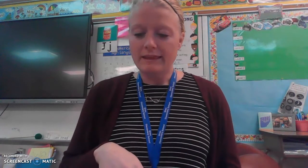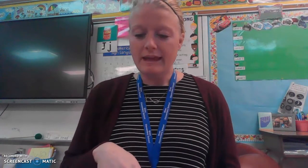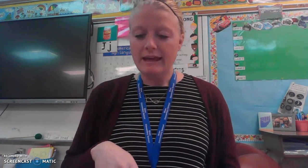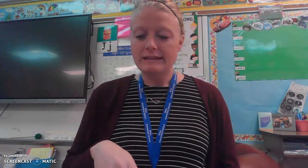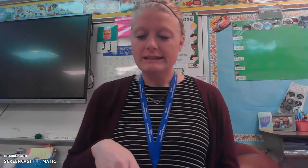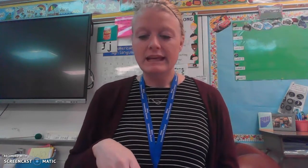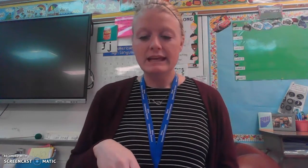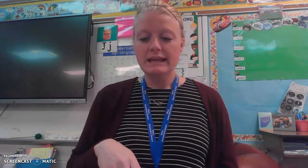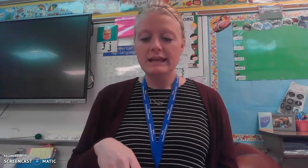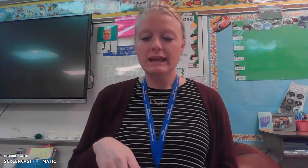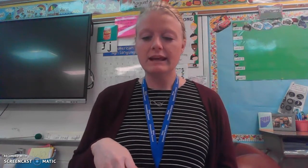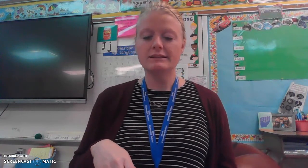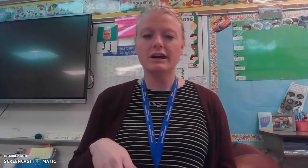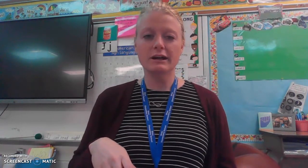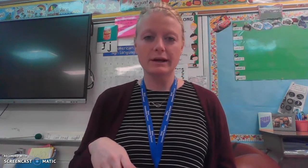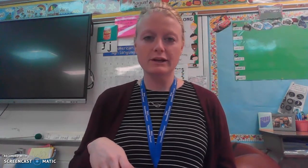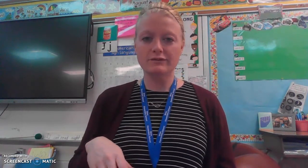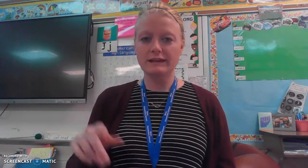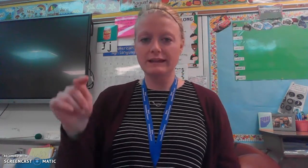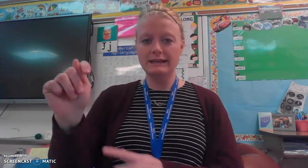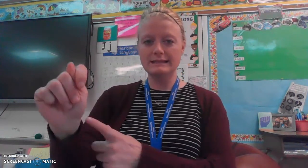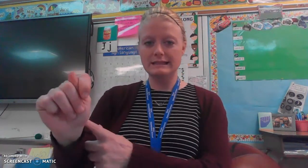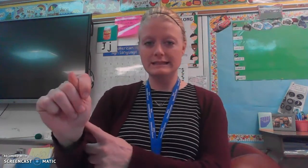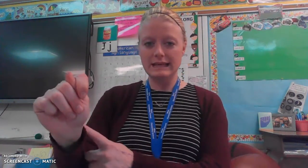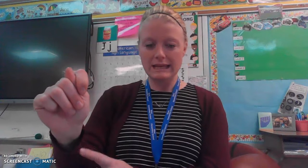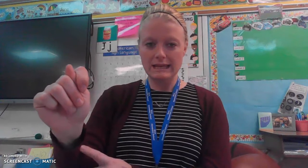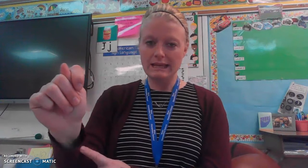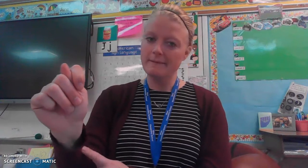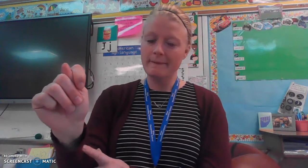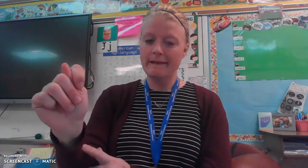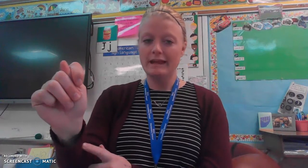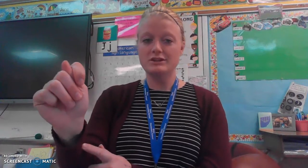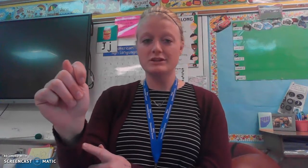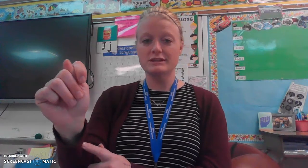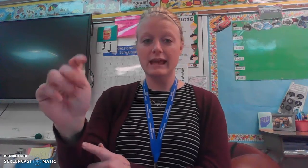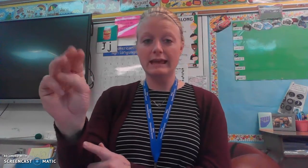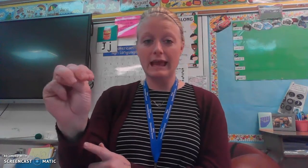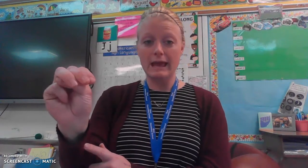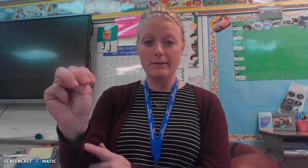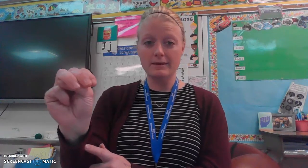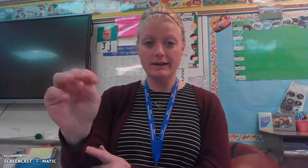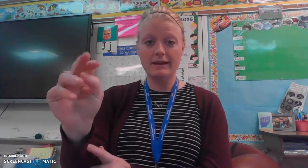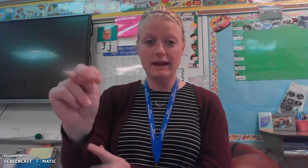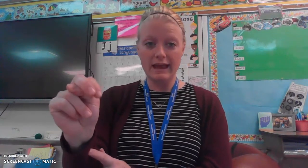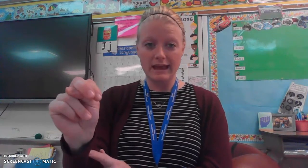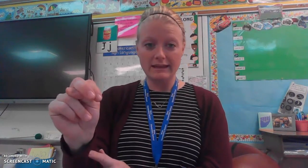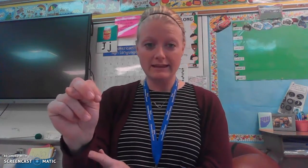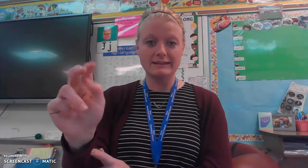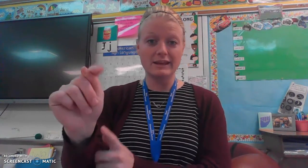And then T, talk about your feelings. T, it's just like M, N. Now you're